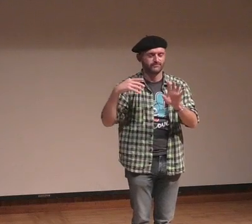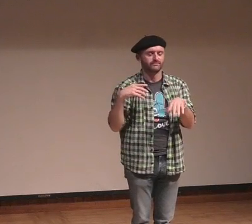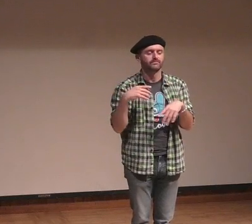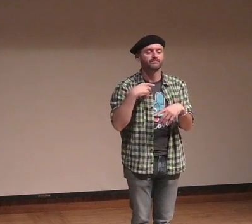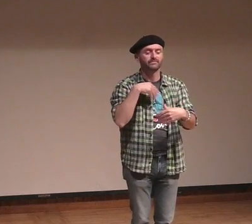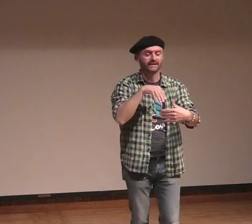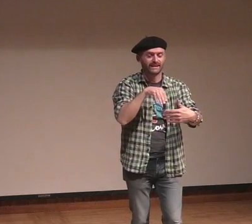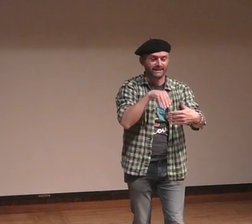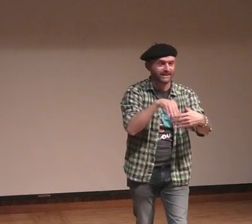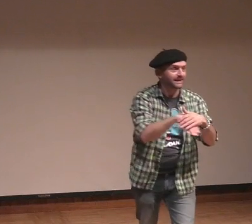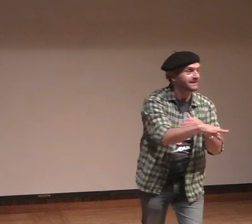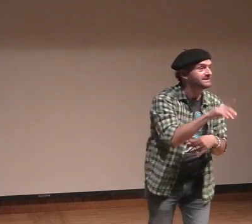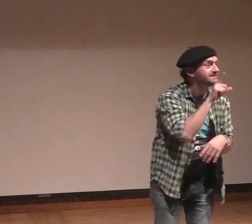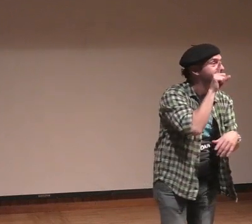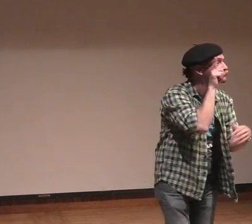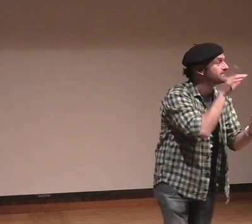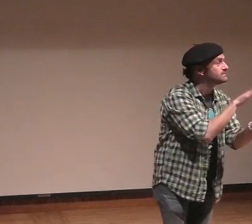And now I've expanded from that.